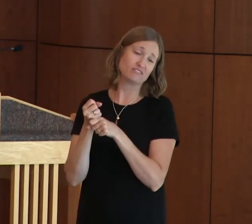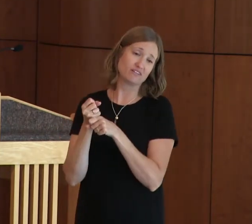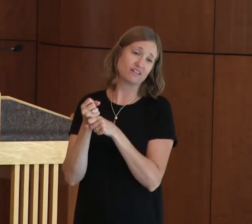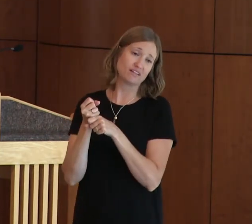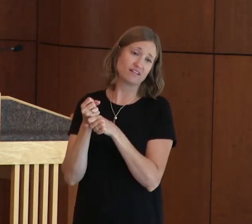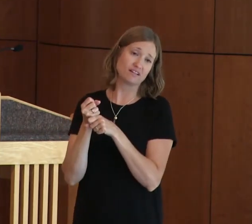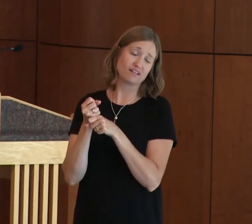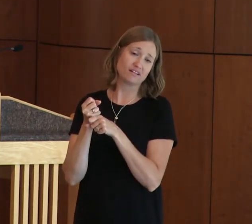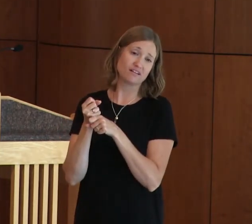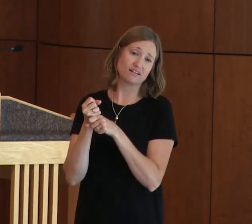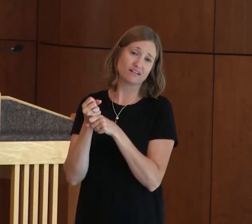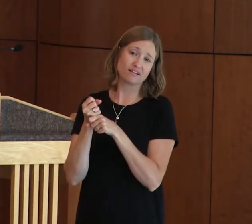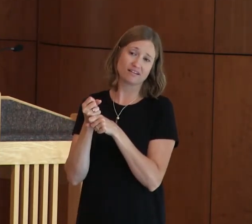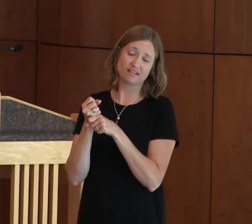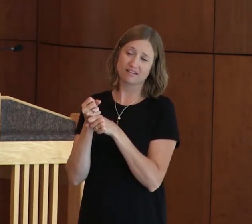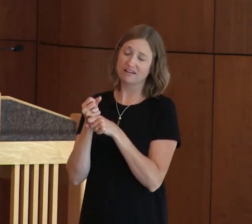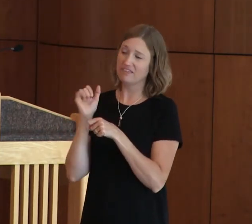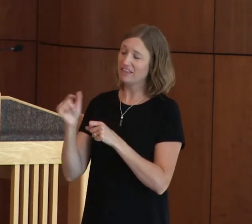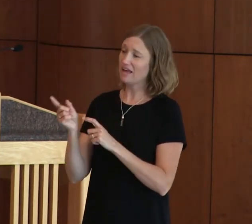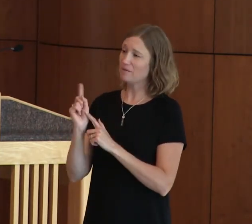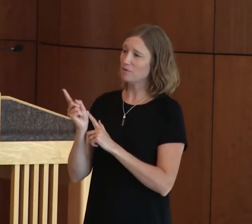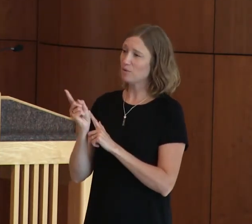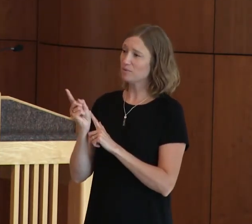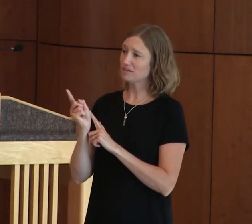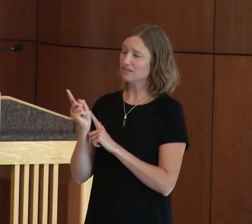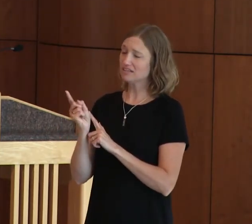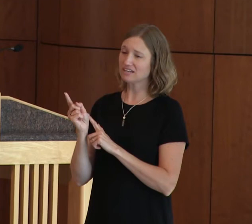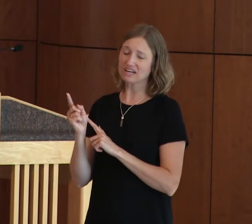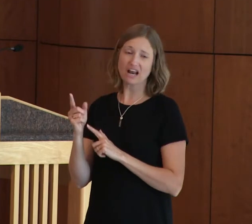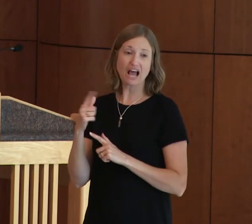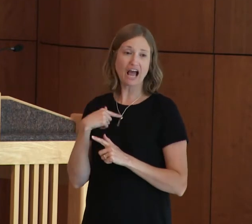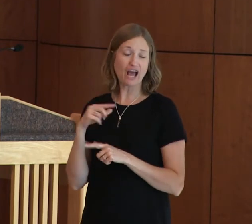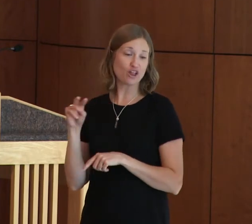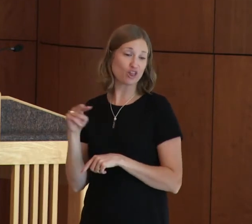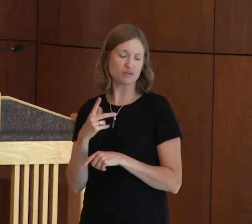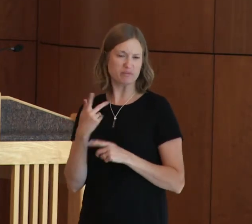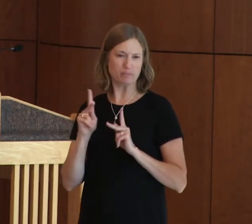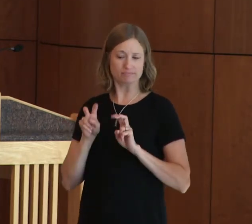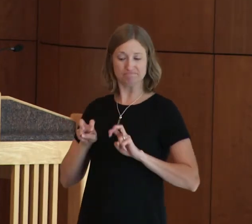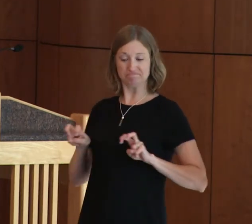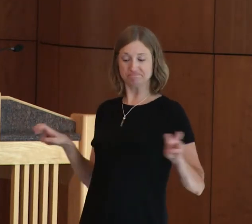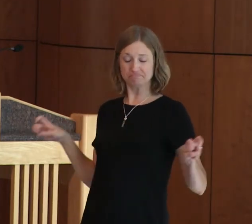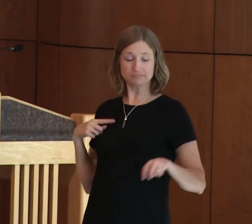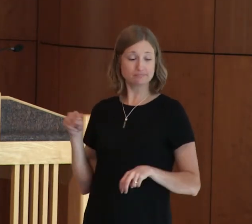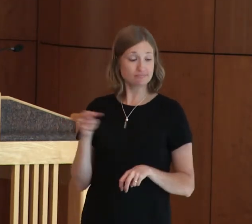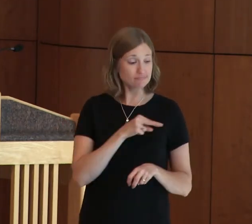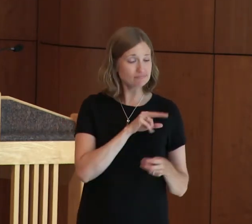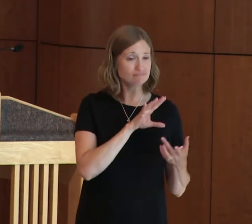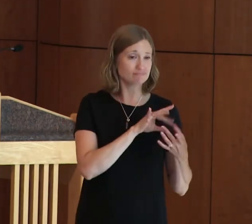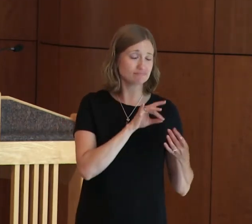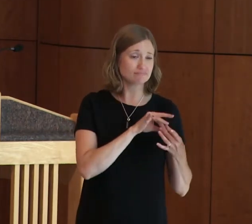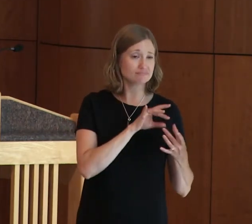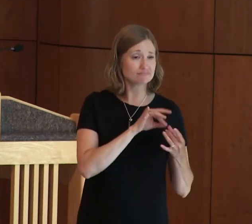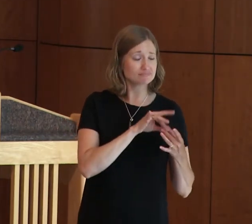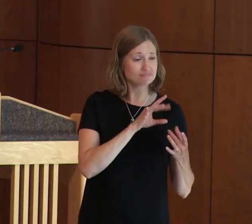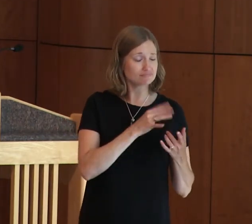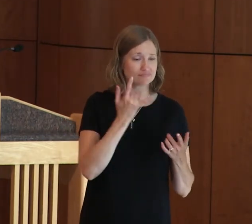And in the moment, I couldn't help but turn to some people and share that story, because the good news of what is happening could not